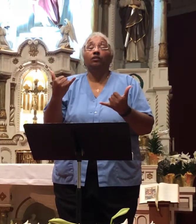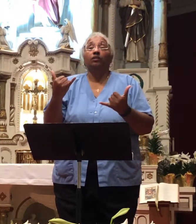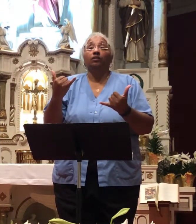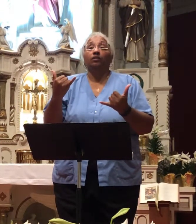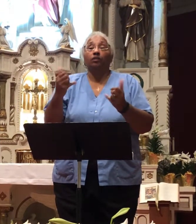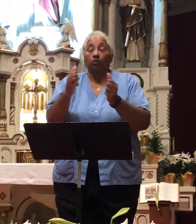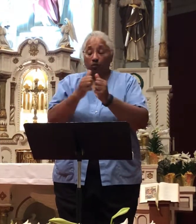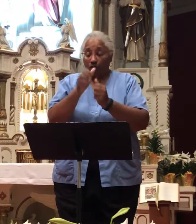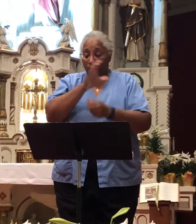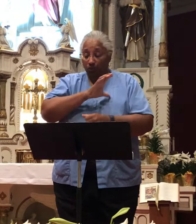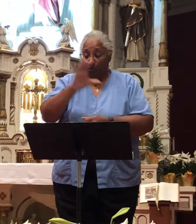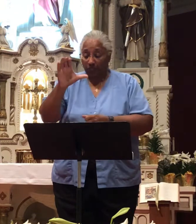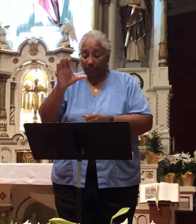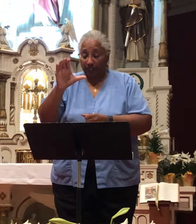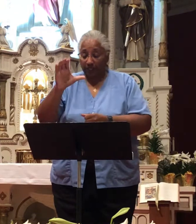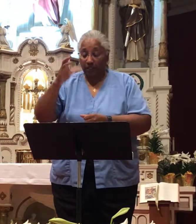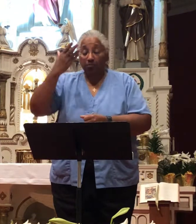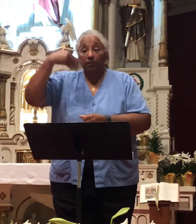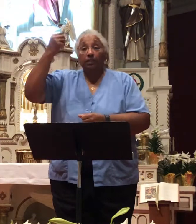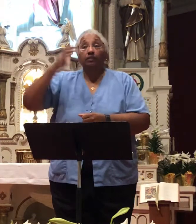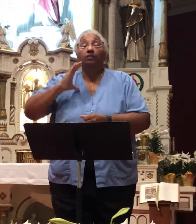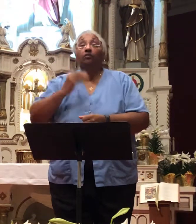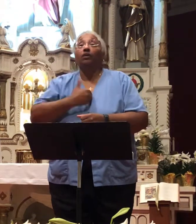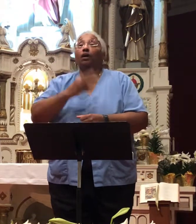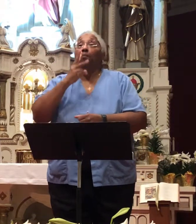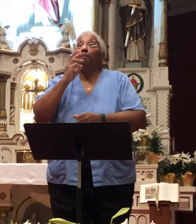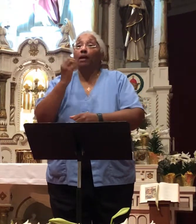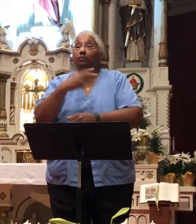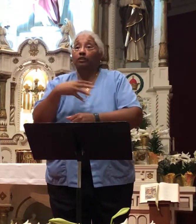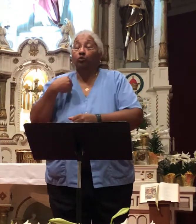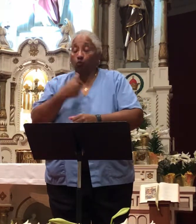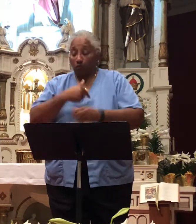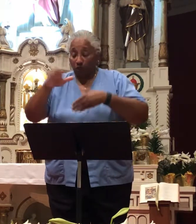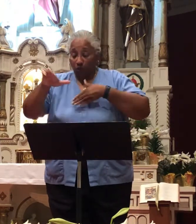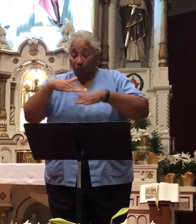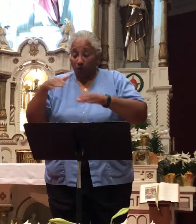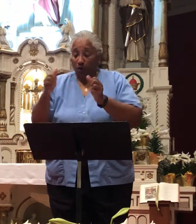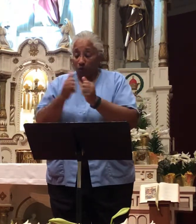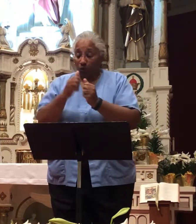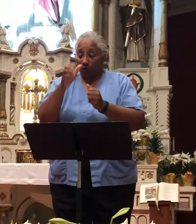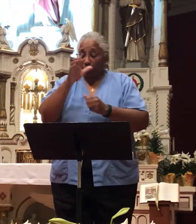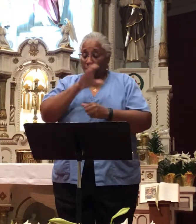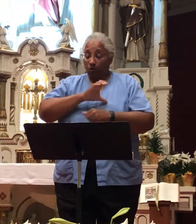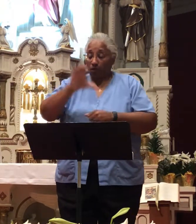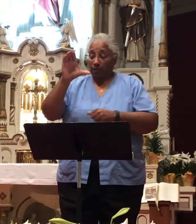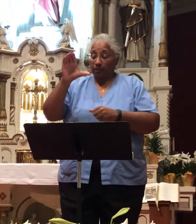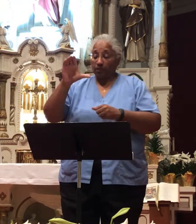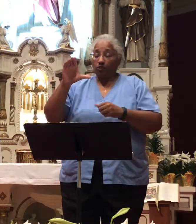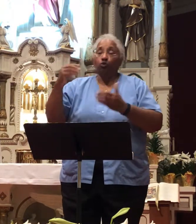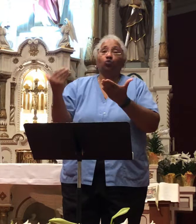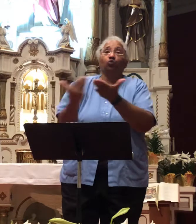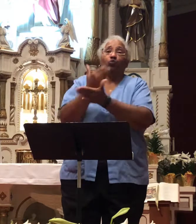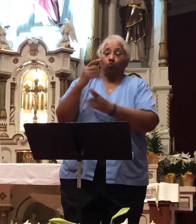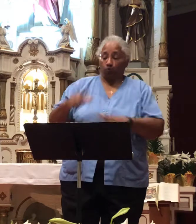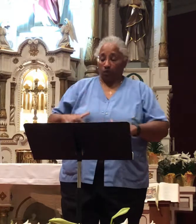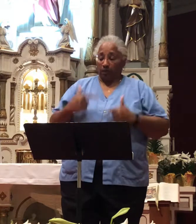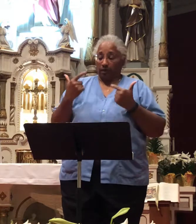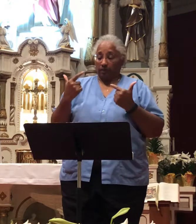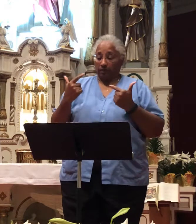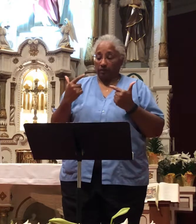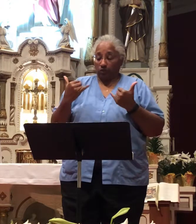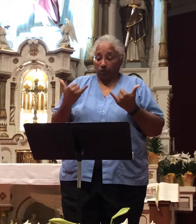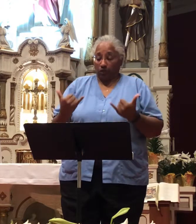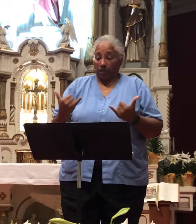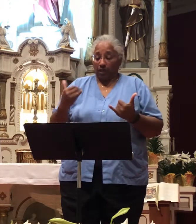in baptism, so that we may walk with him in newness of life. And so, now that